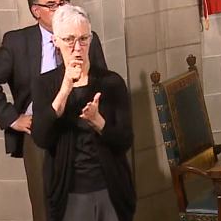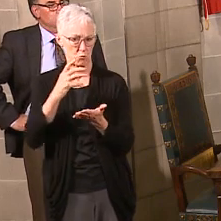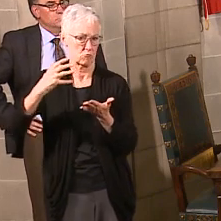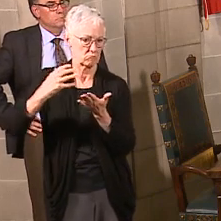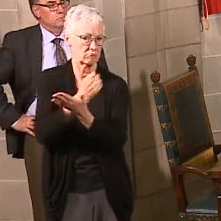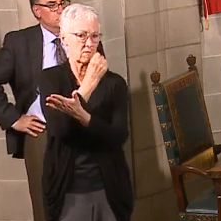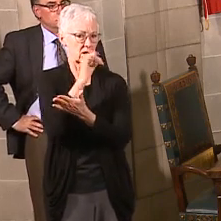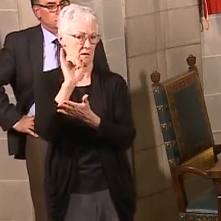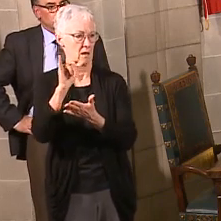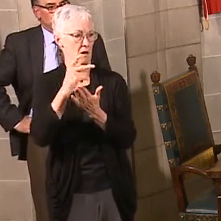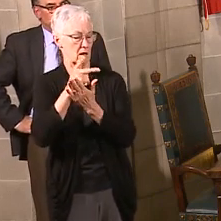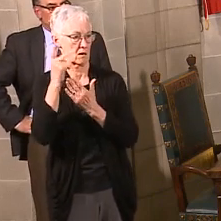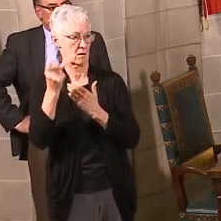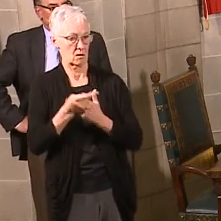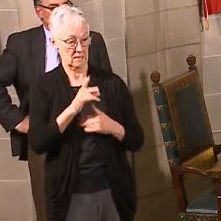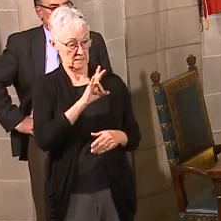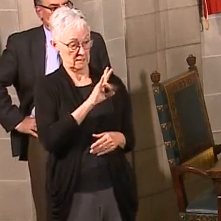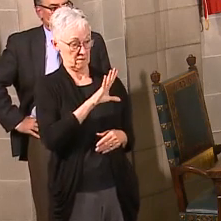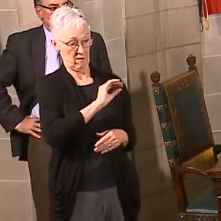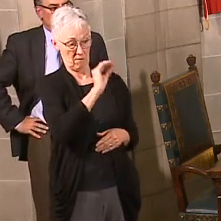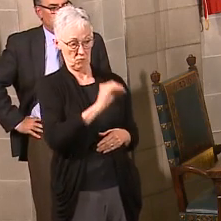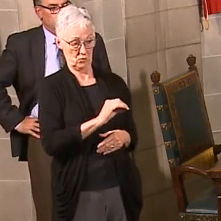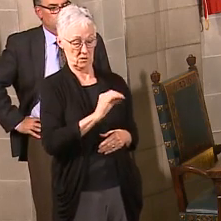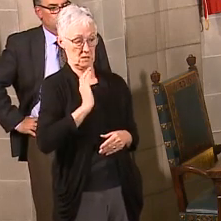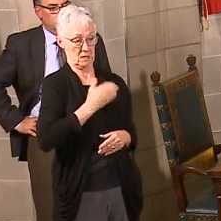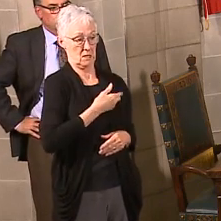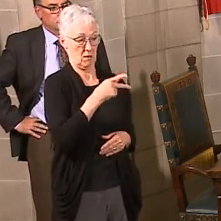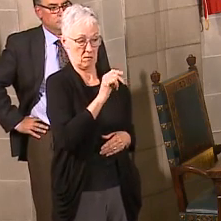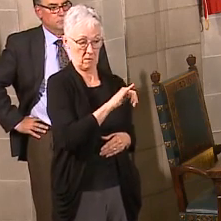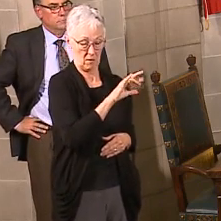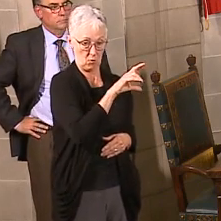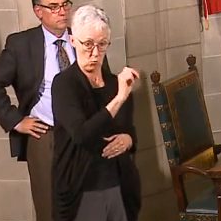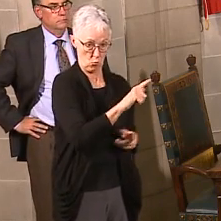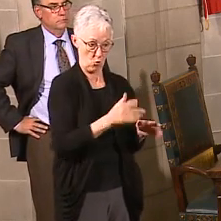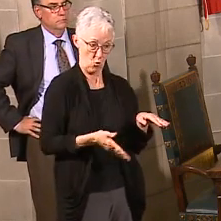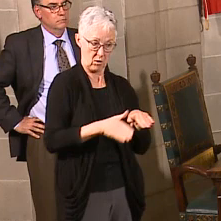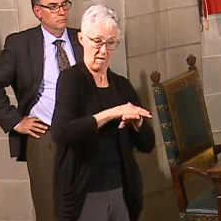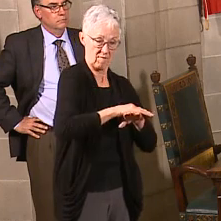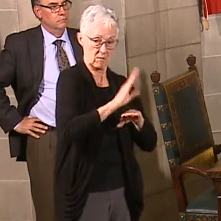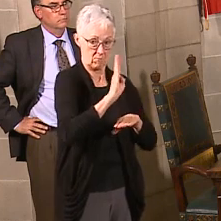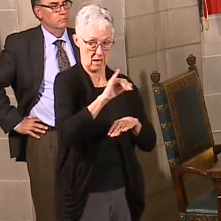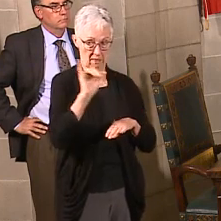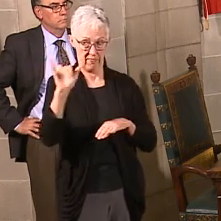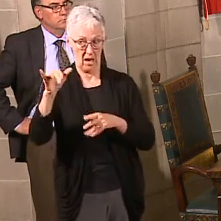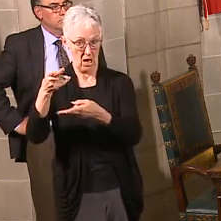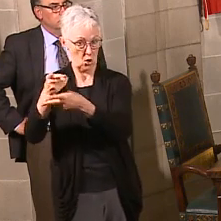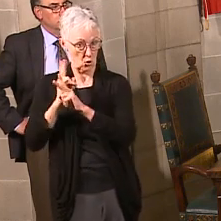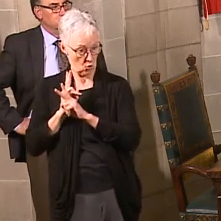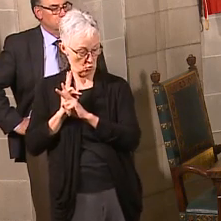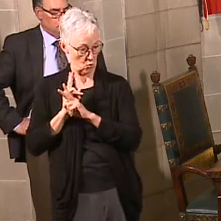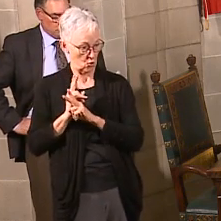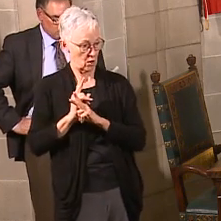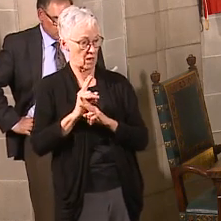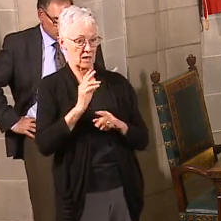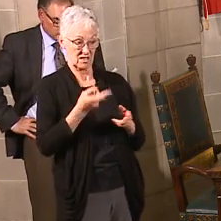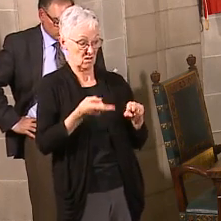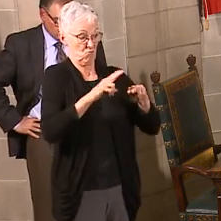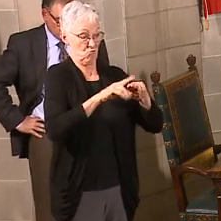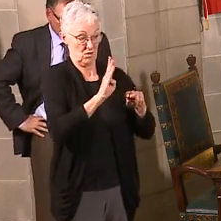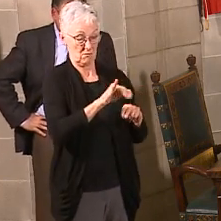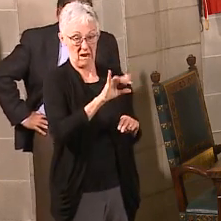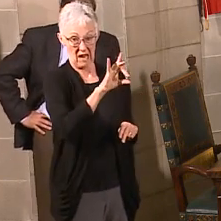at 75% of our payroll being covered. That number has increased to over 80%. Nebraska is still number one.